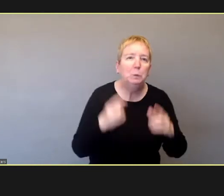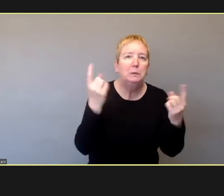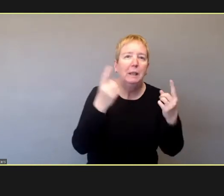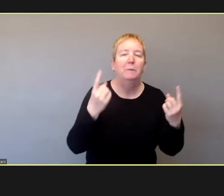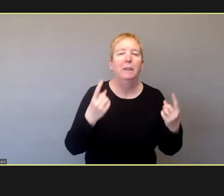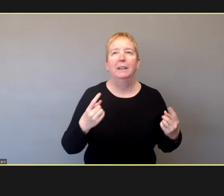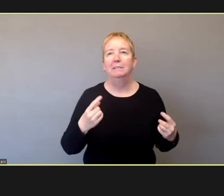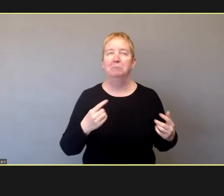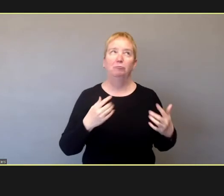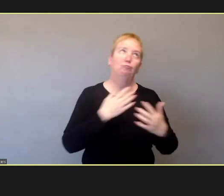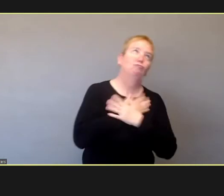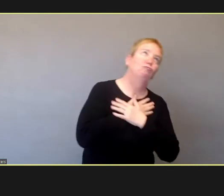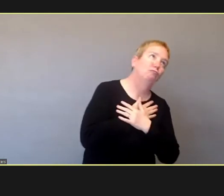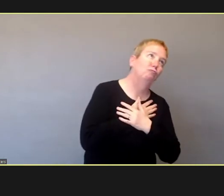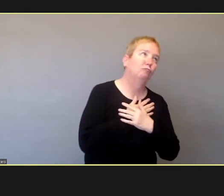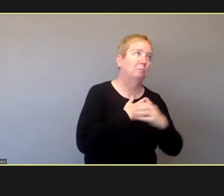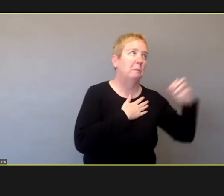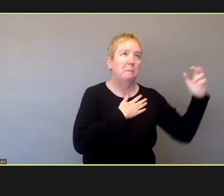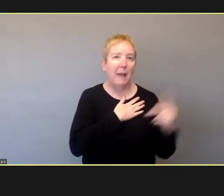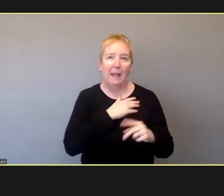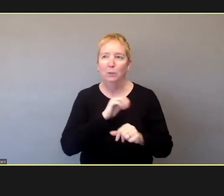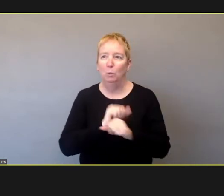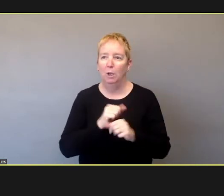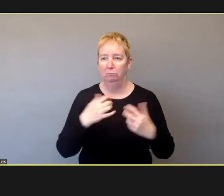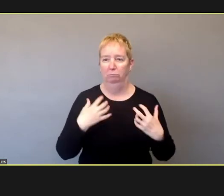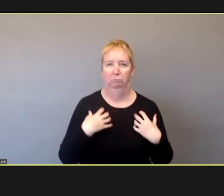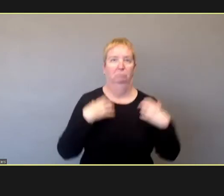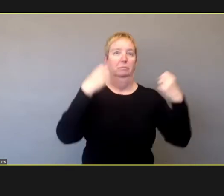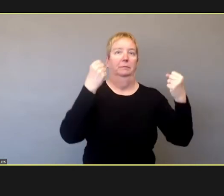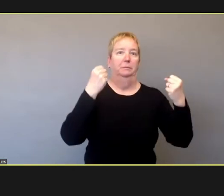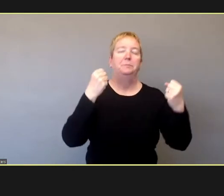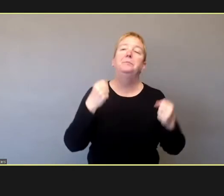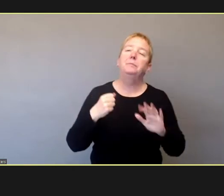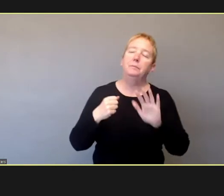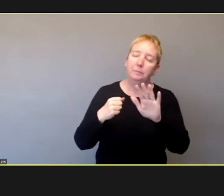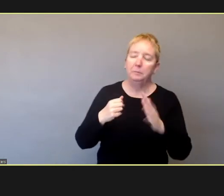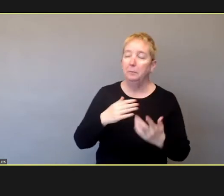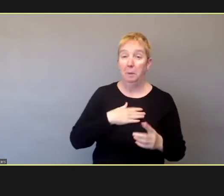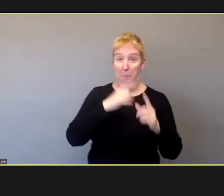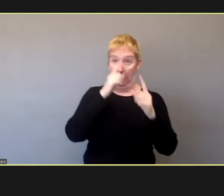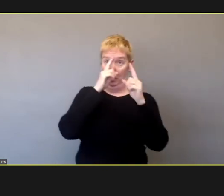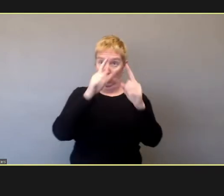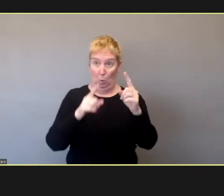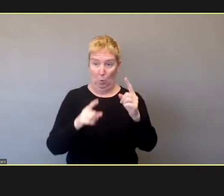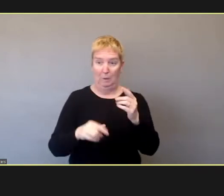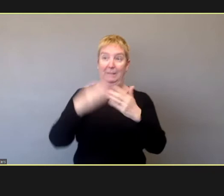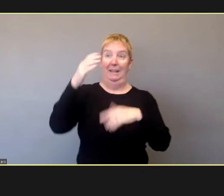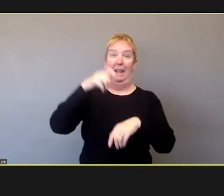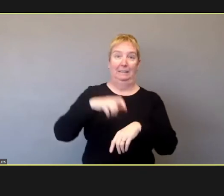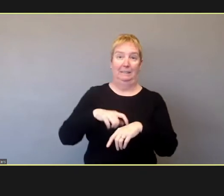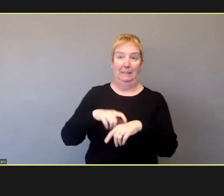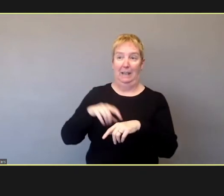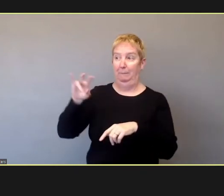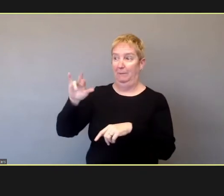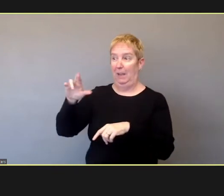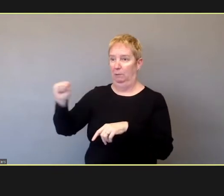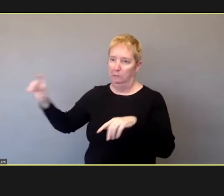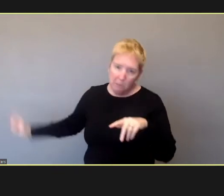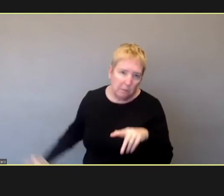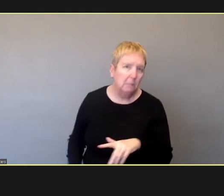and refreshed. But I'm kind of hoping that the next time the virus comes to town, that we'll have